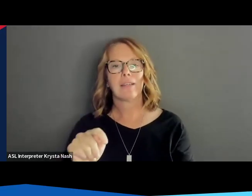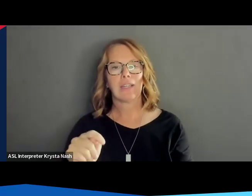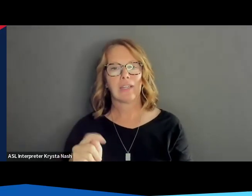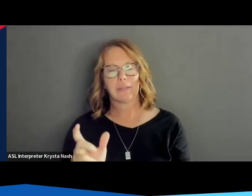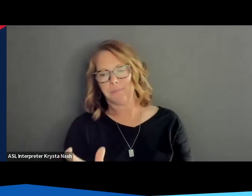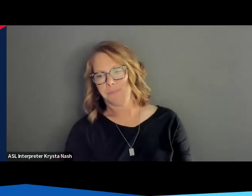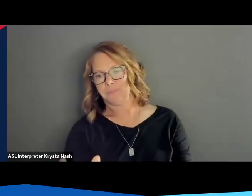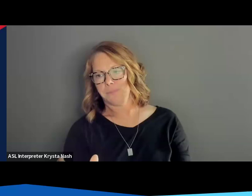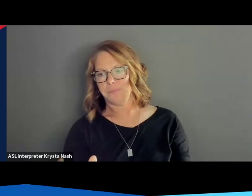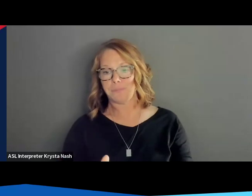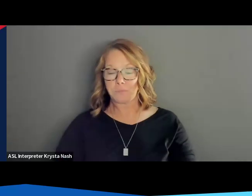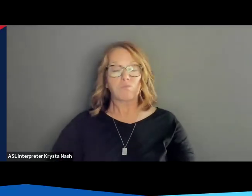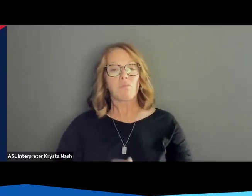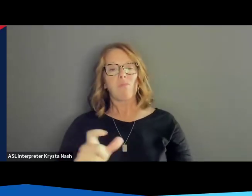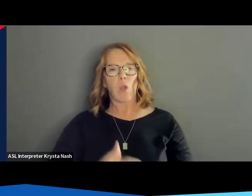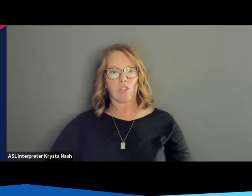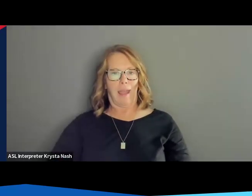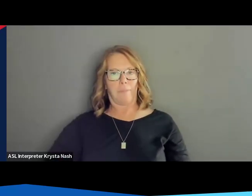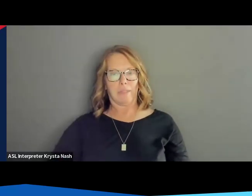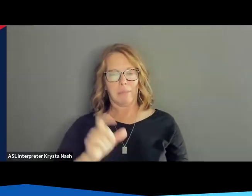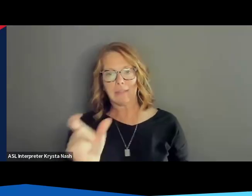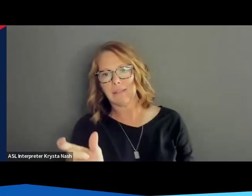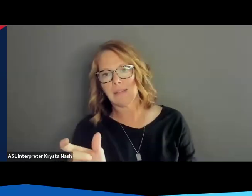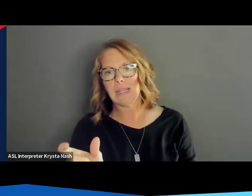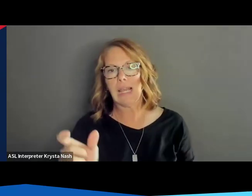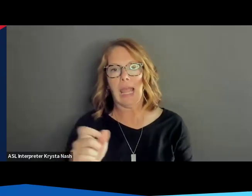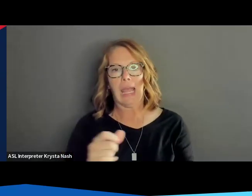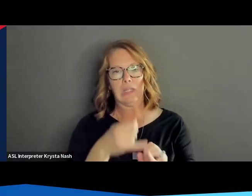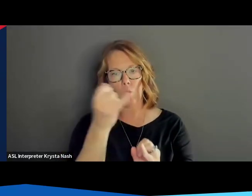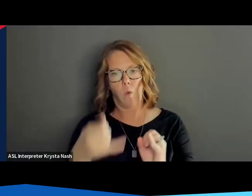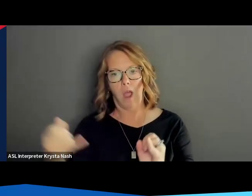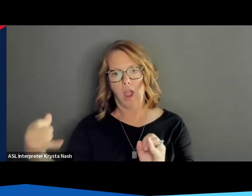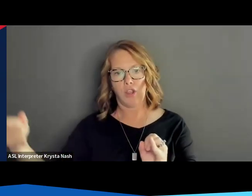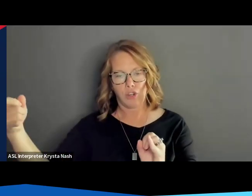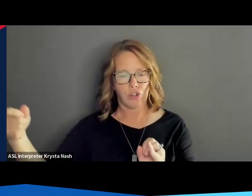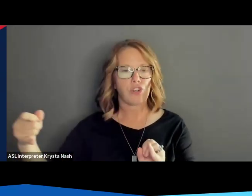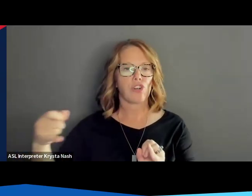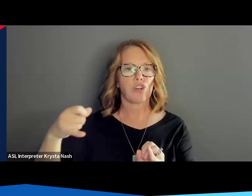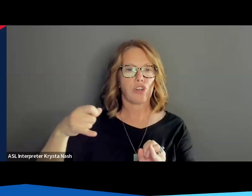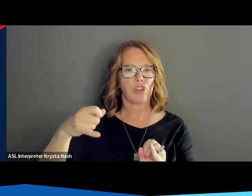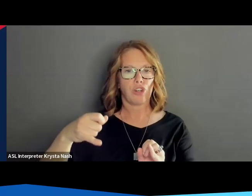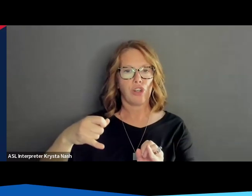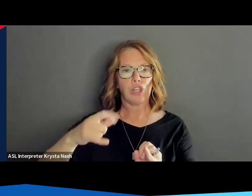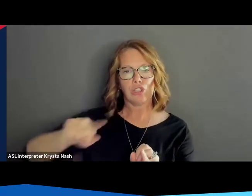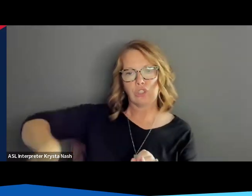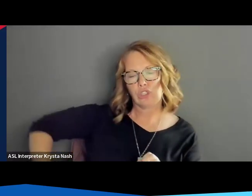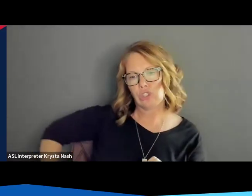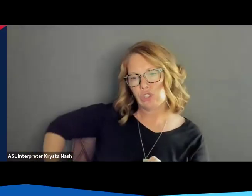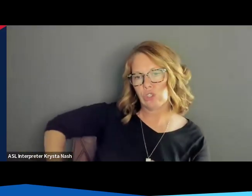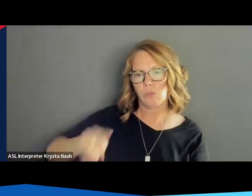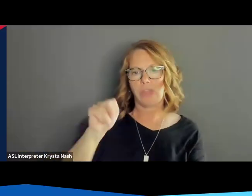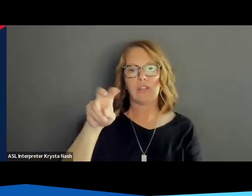that's placed on your abdomen, and then there's a wire that tracks around. to your sacral nerves, and those can